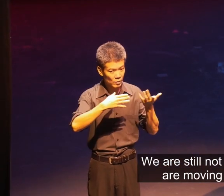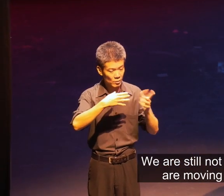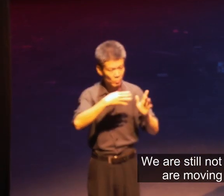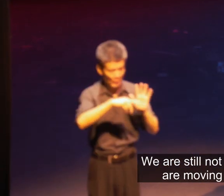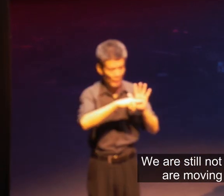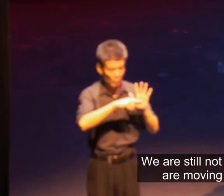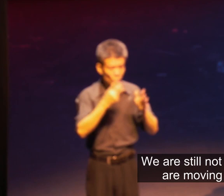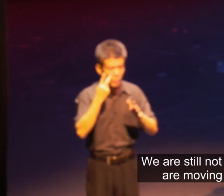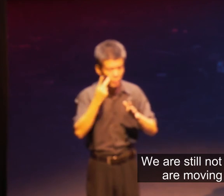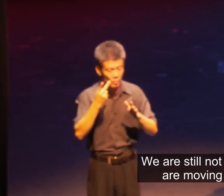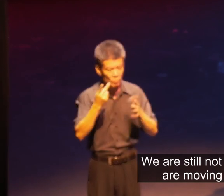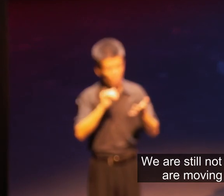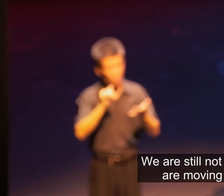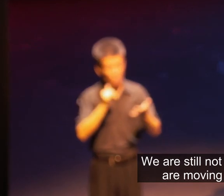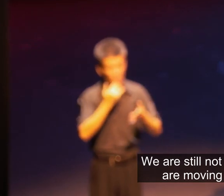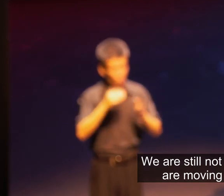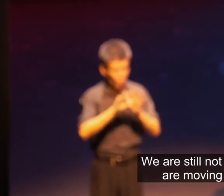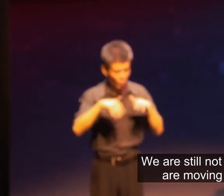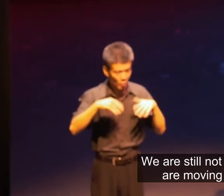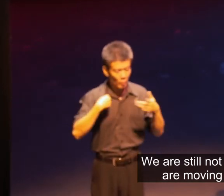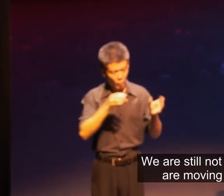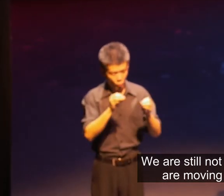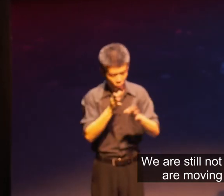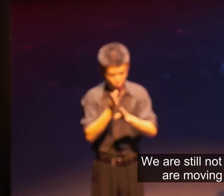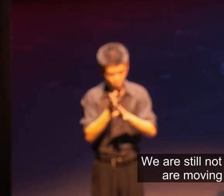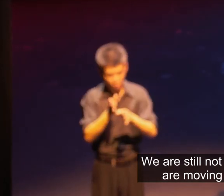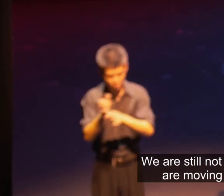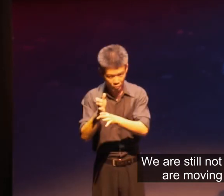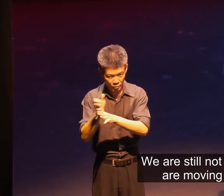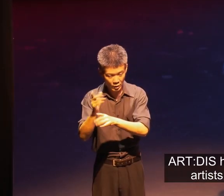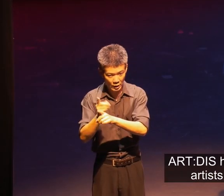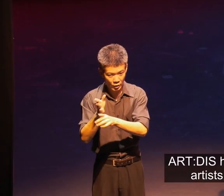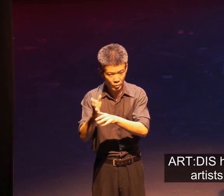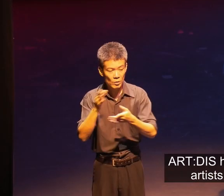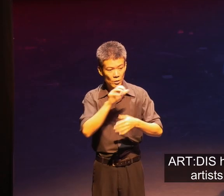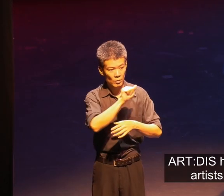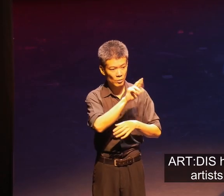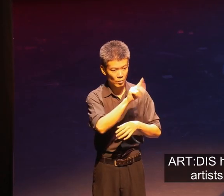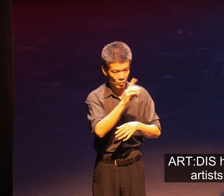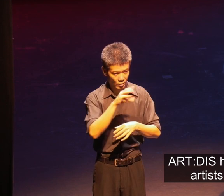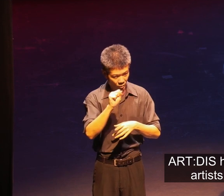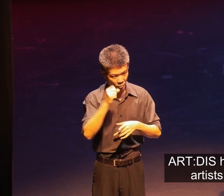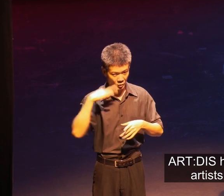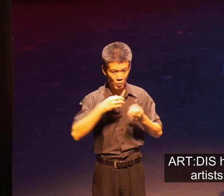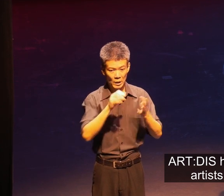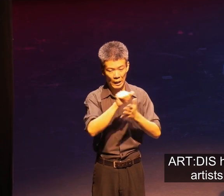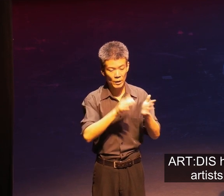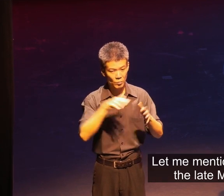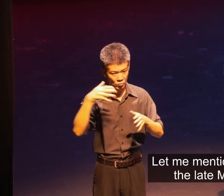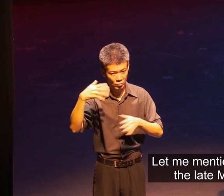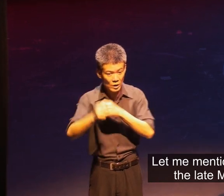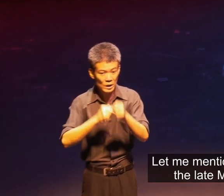We are still not at the sweet spot, but we are moving in the right direction. ArtDis has benefited many artists over the